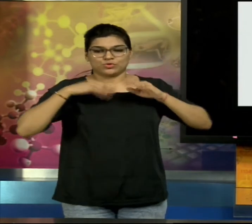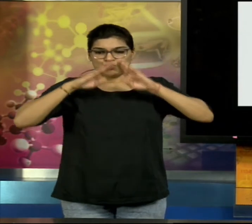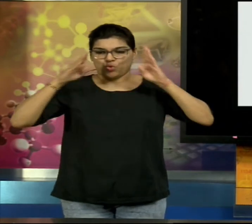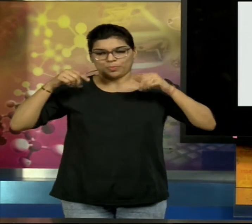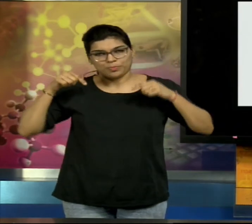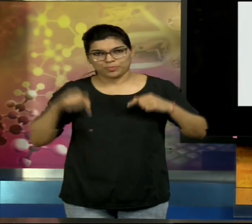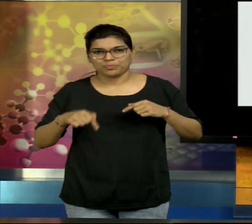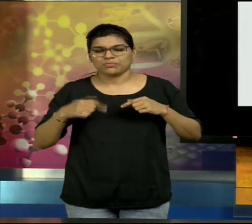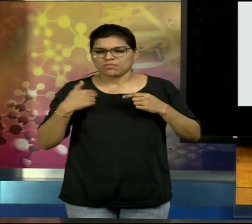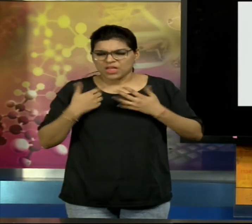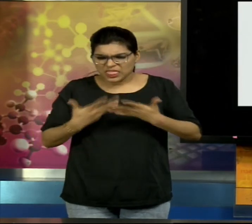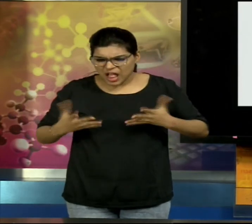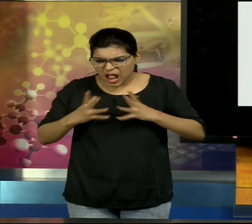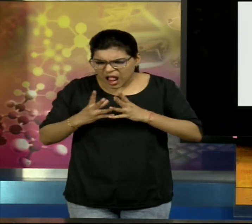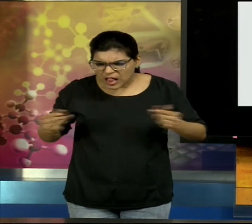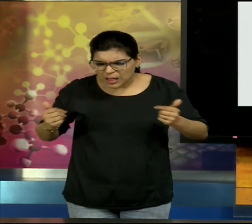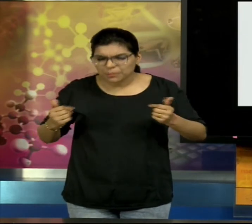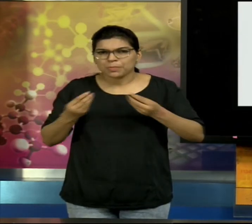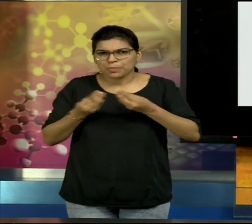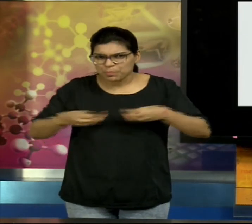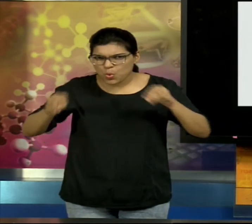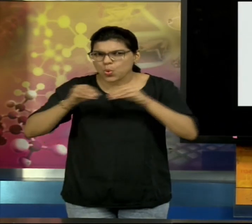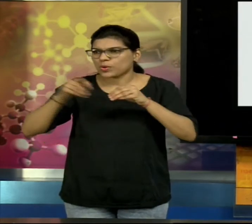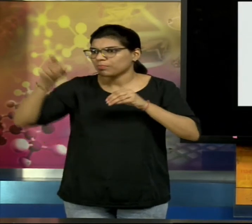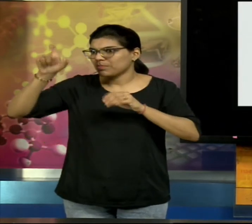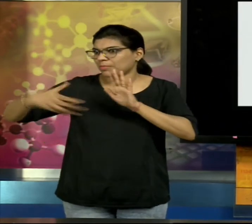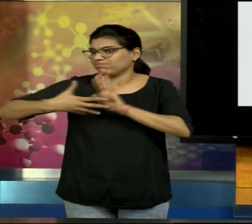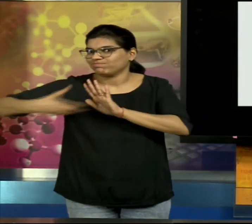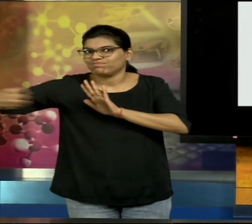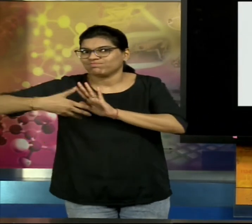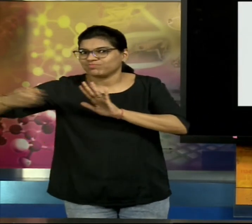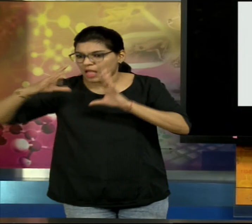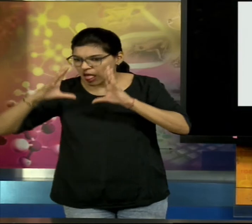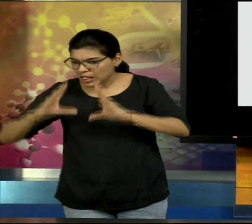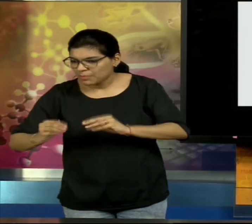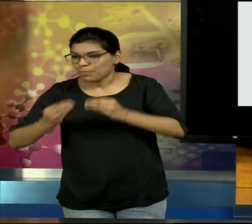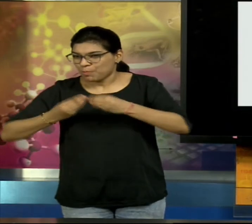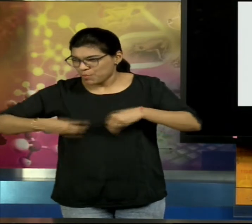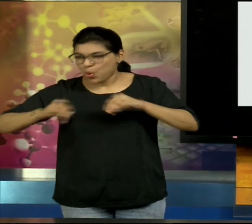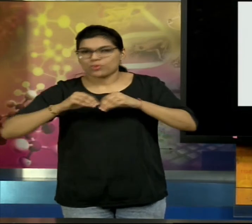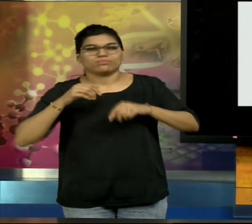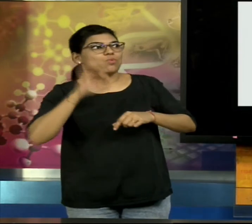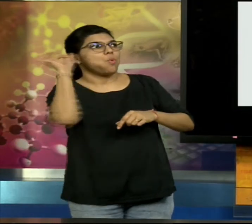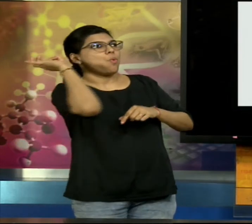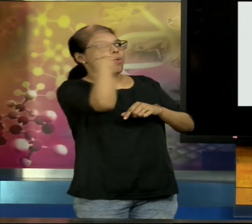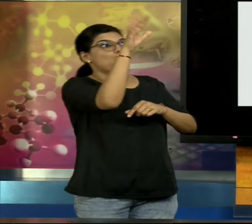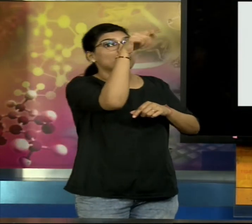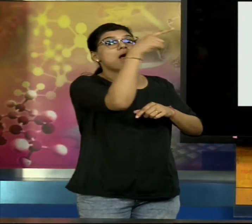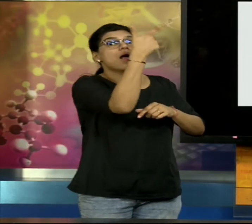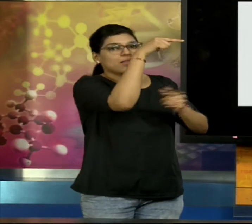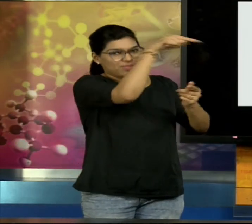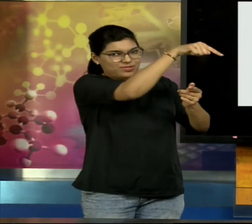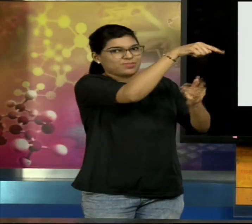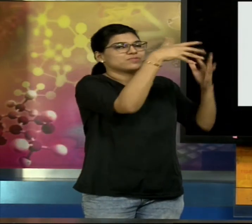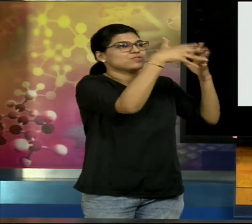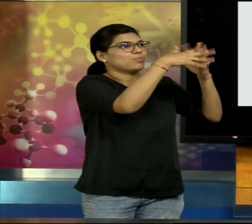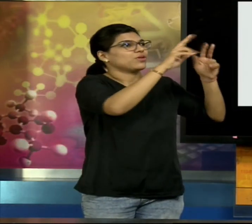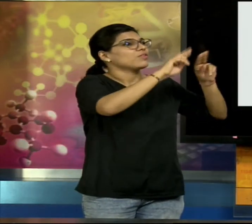you buy one thing, that is known as retail market, but this is about wholesale. In bunch, you